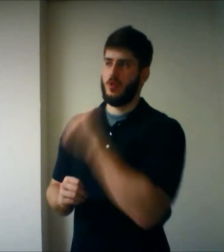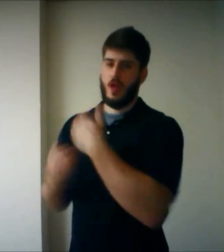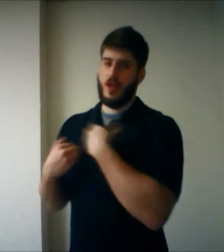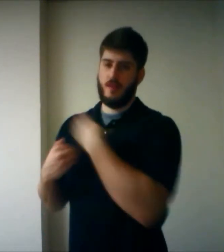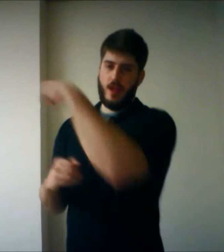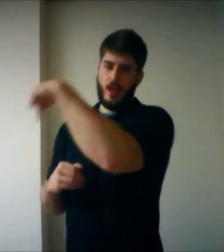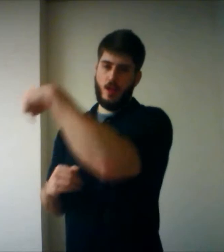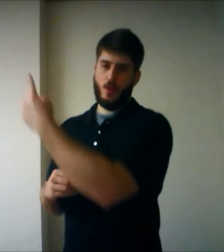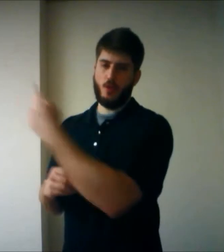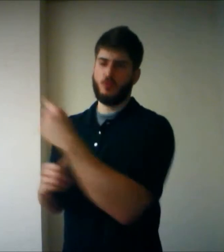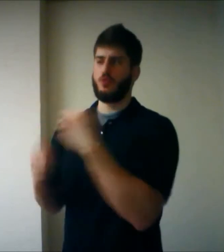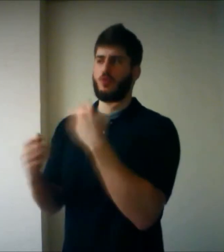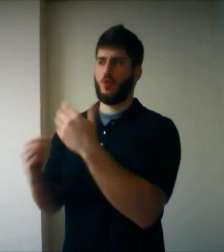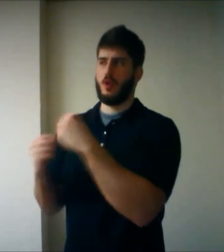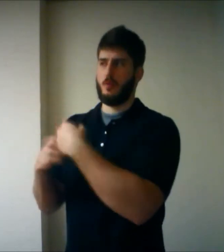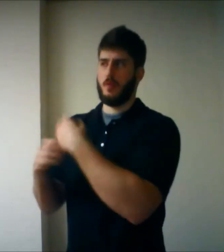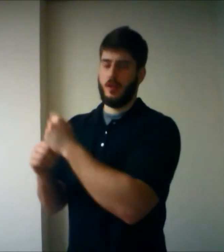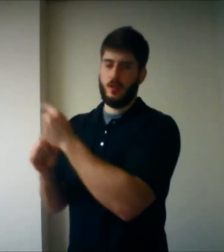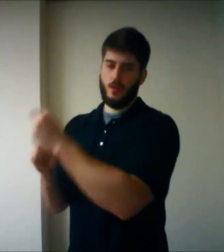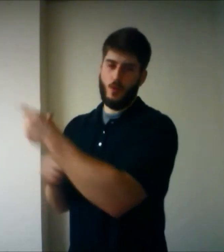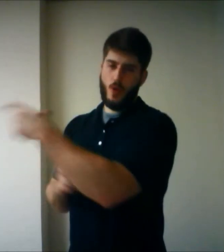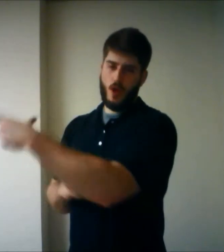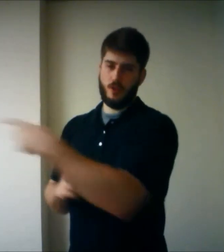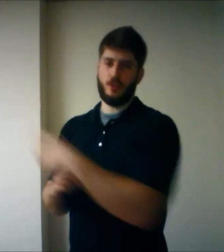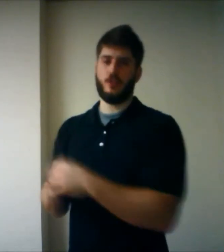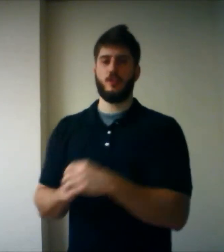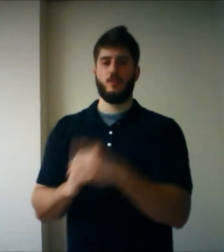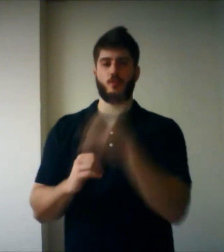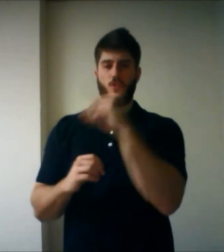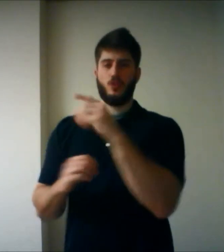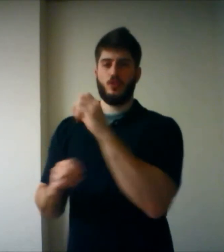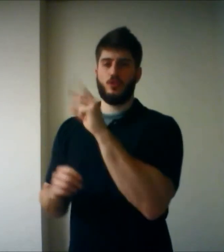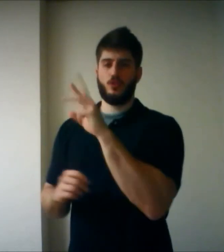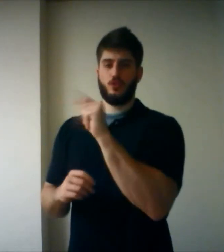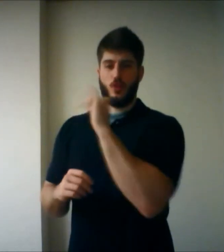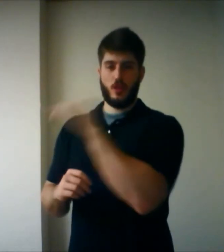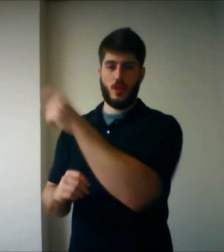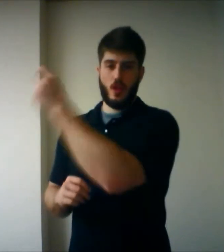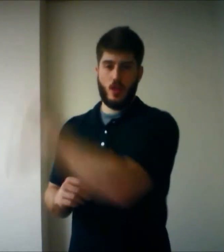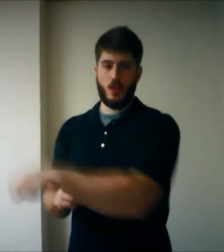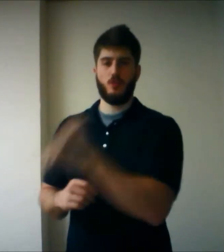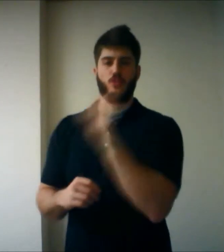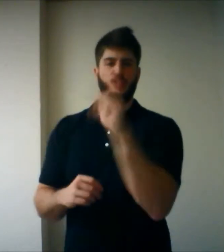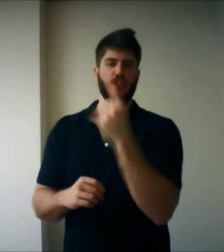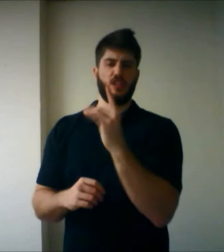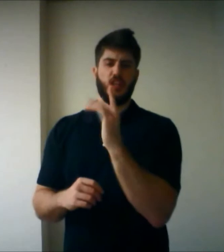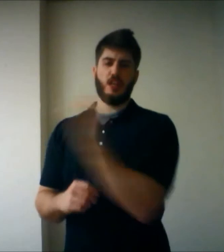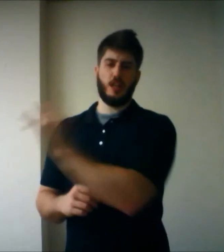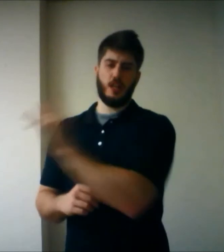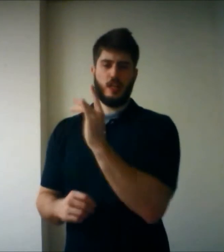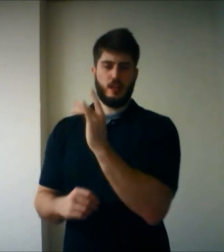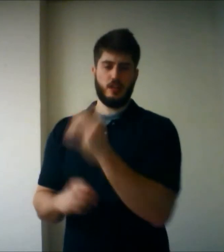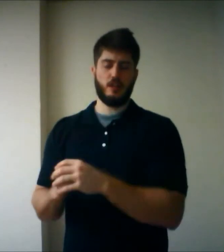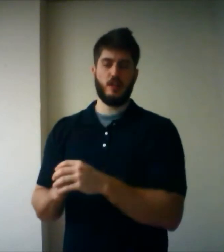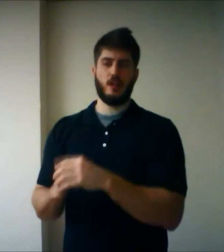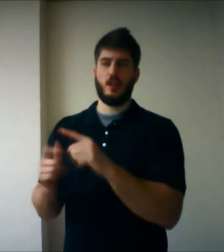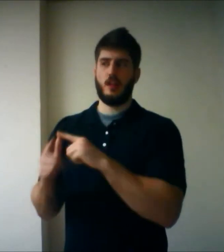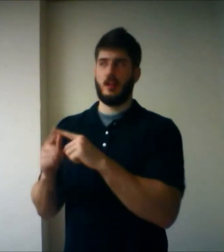bit wider. And to sort on that column, all you need to do is to click on it, and the arrow goes away from the